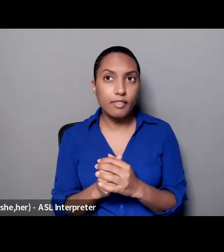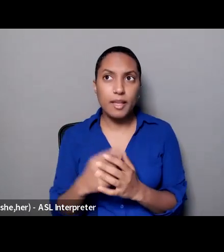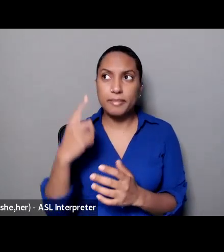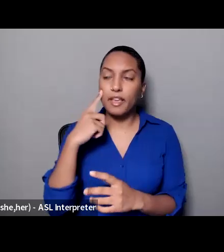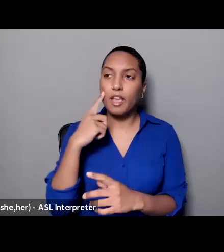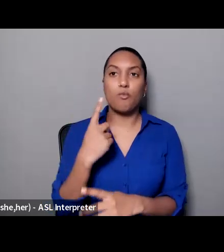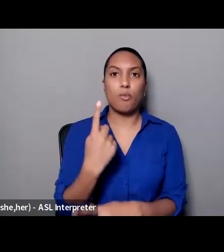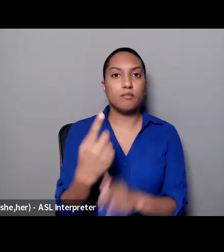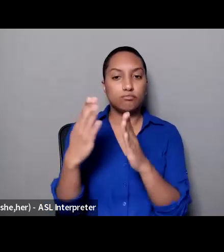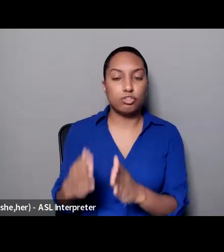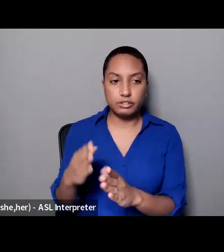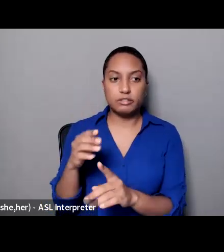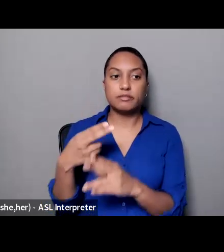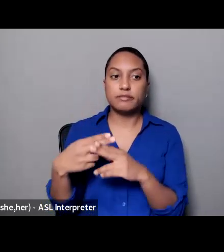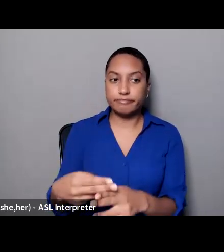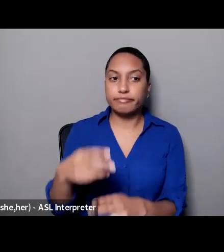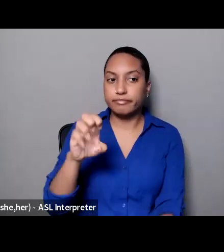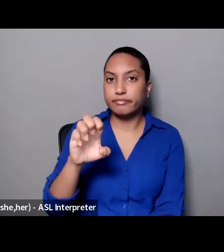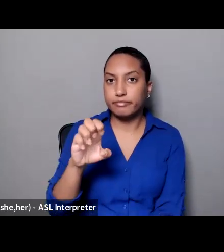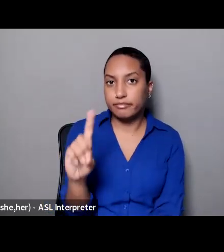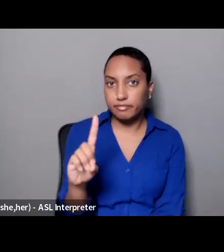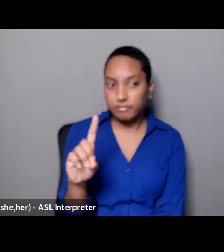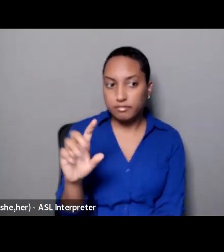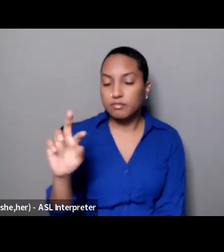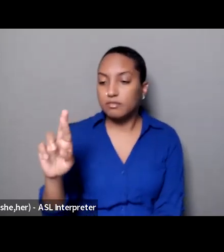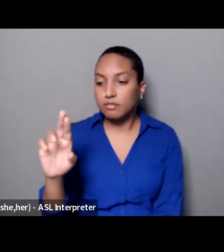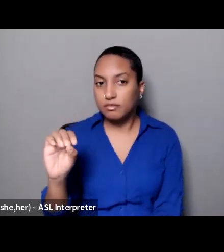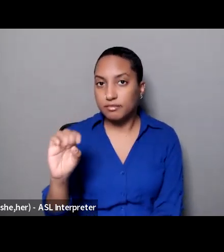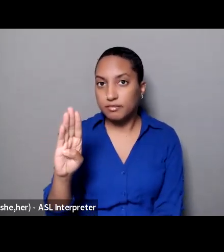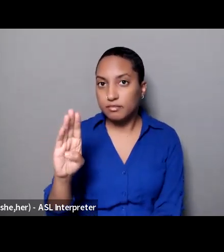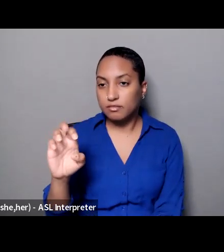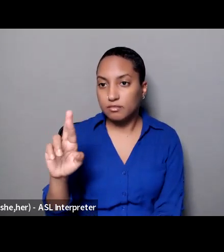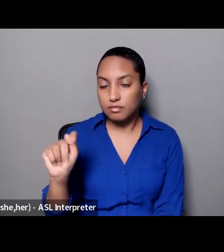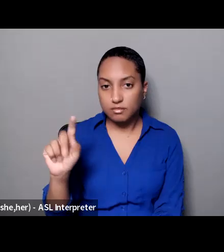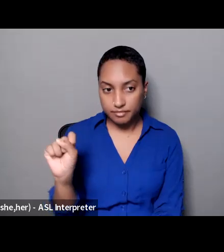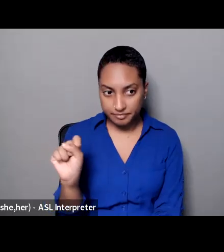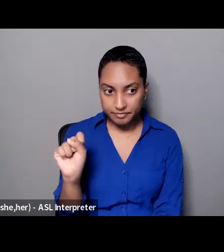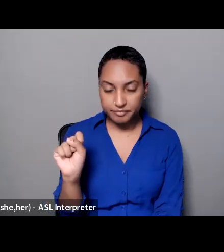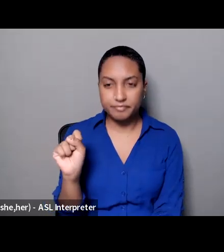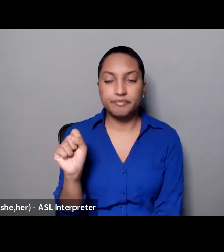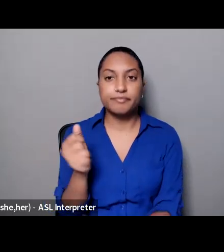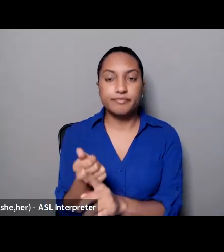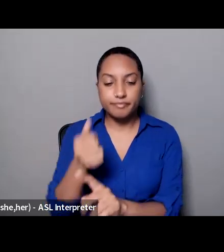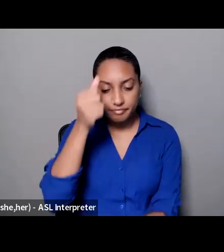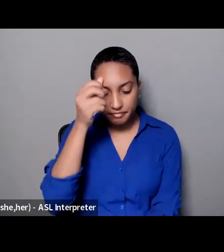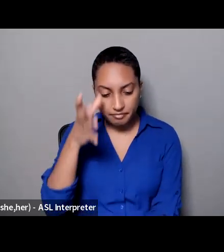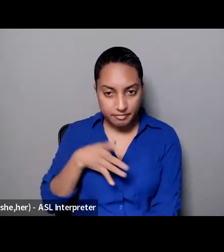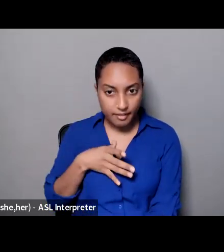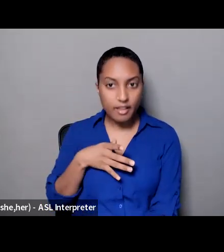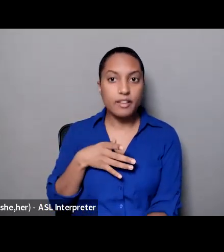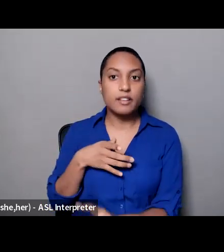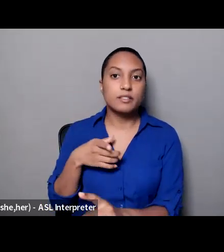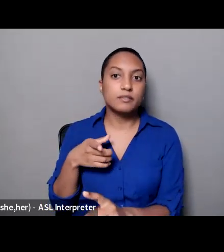Roberts, who is a gentleman who was found to be infeasible